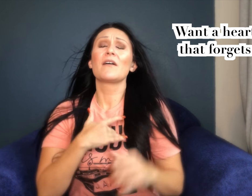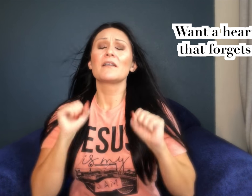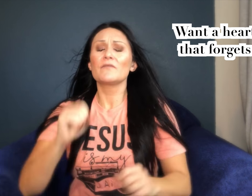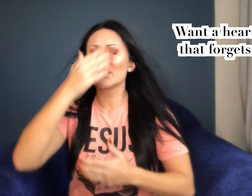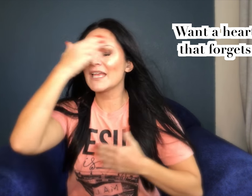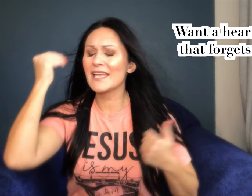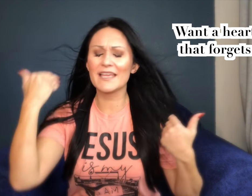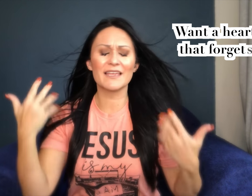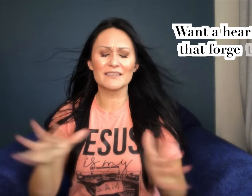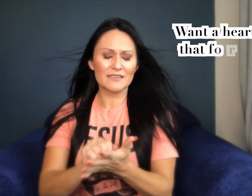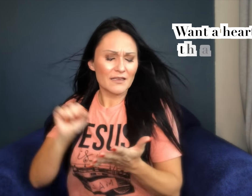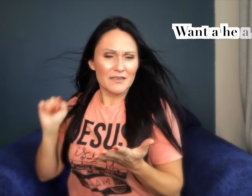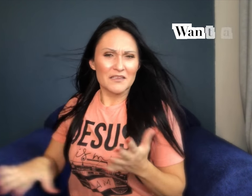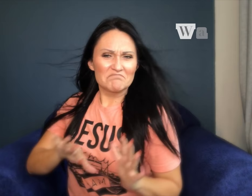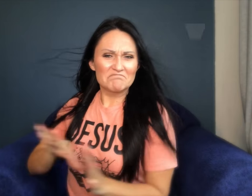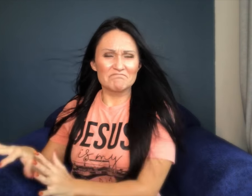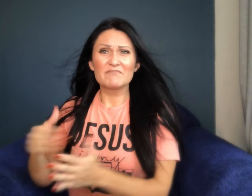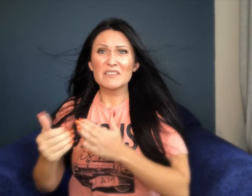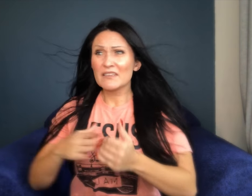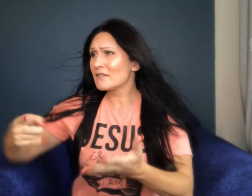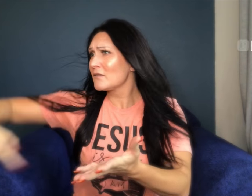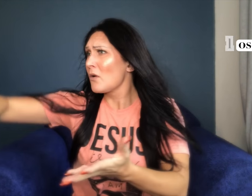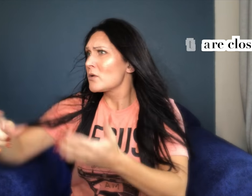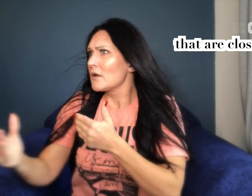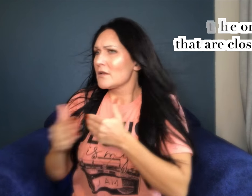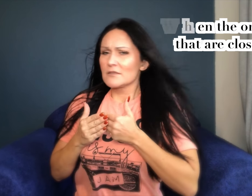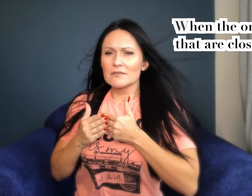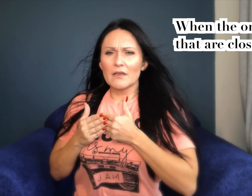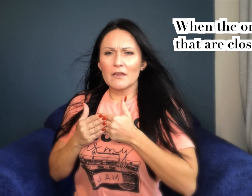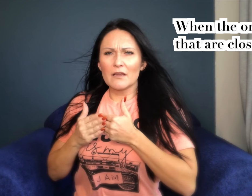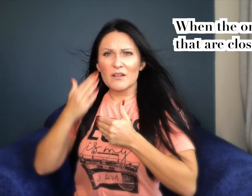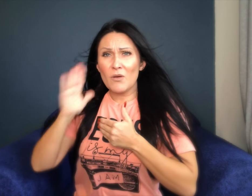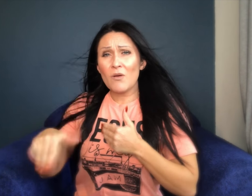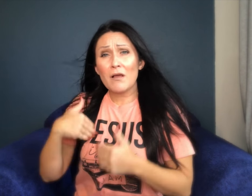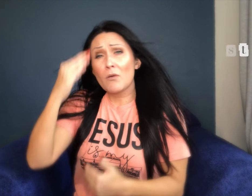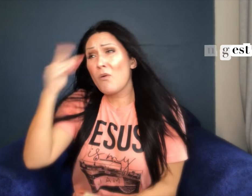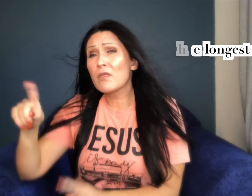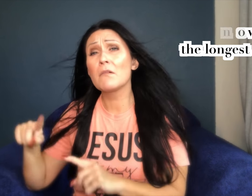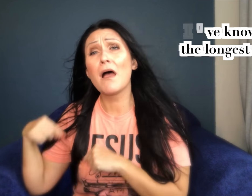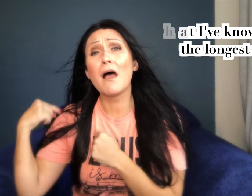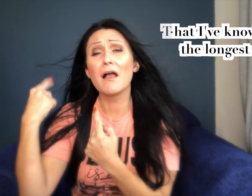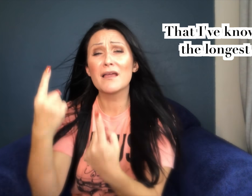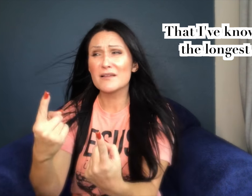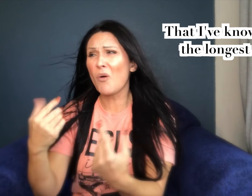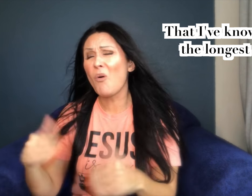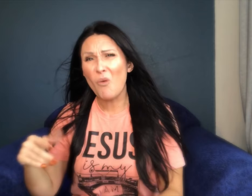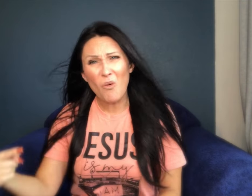forgives. Want a heart that forgives when the ones that are closest, that I've known the